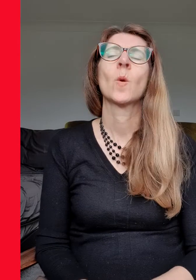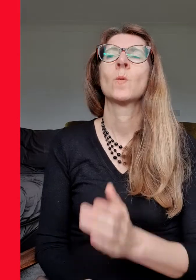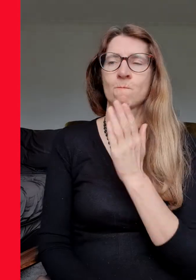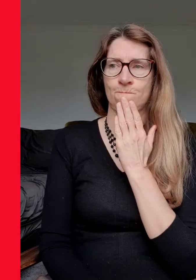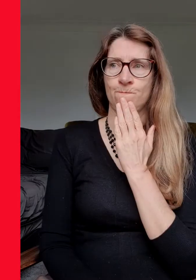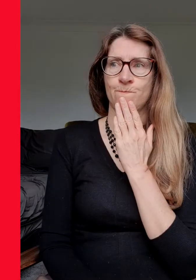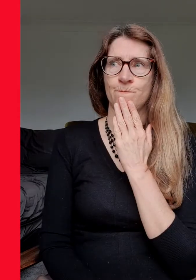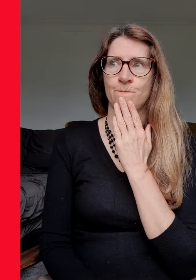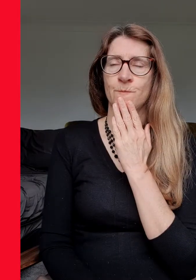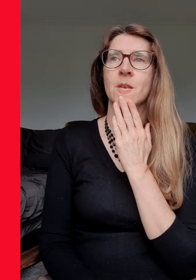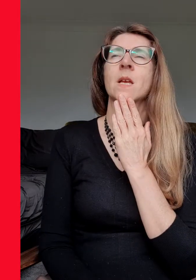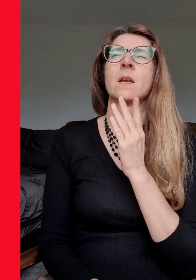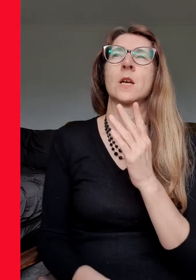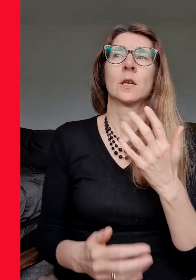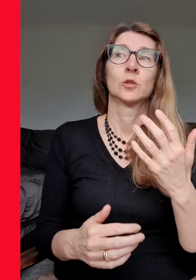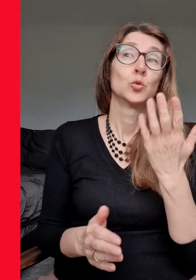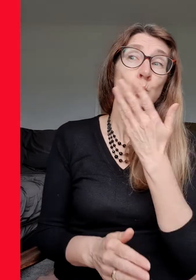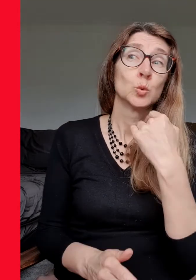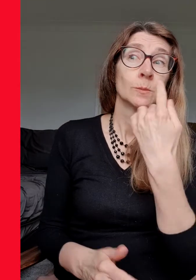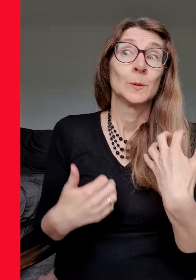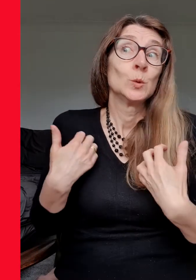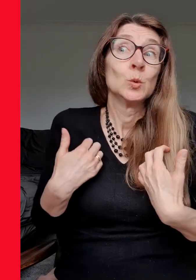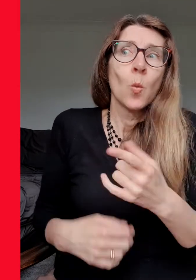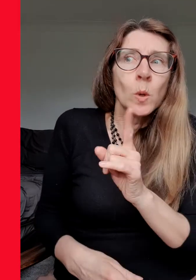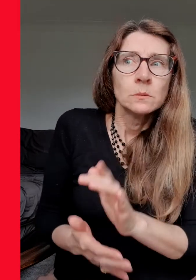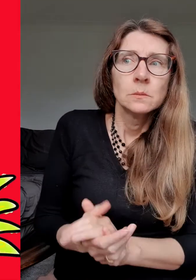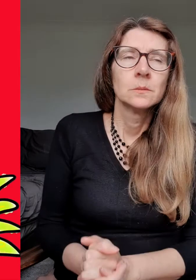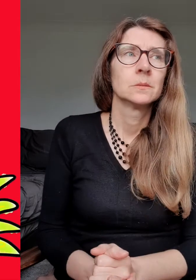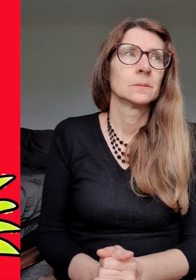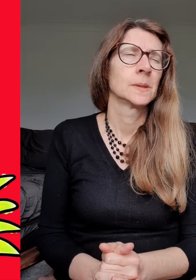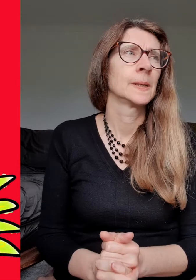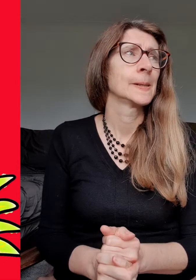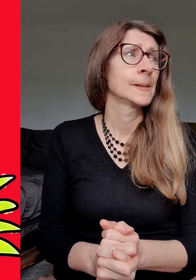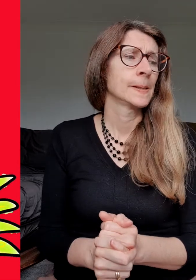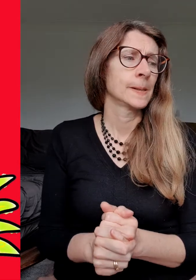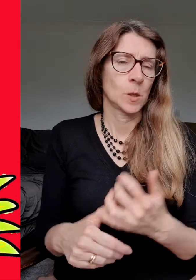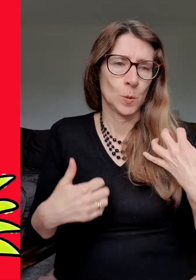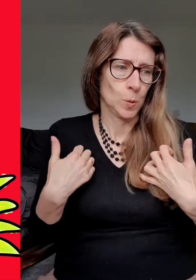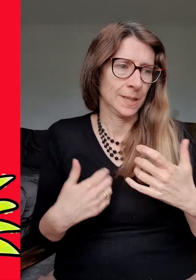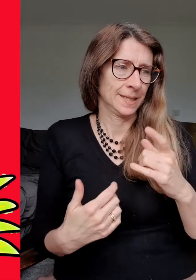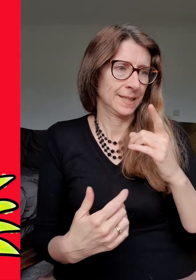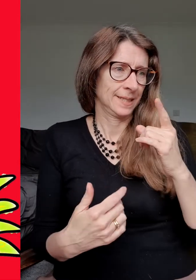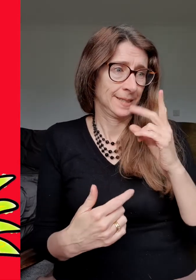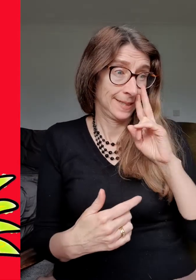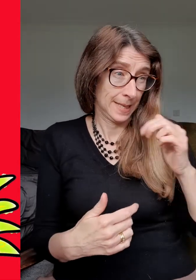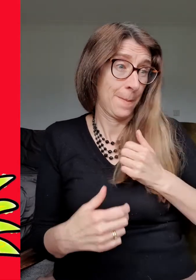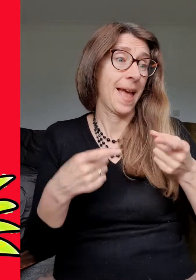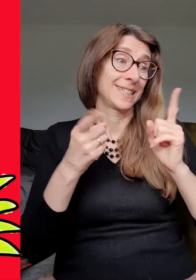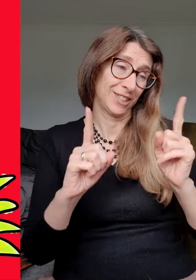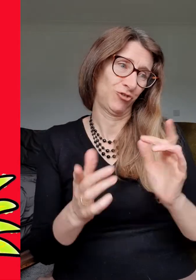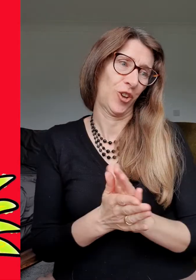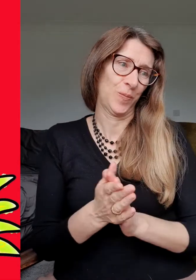"So, what are you looking forward to?" asked Grandpa Gnome. "I'm looking forward to seeing my teacher,"